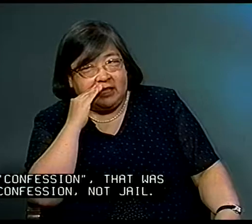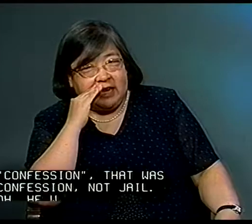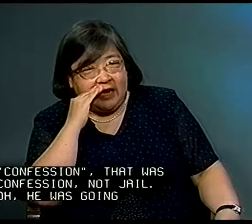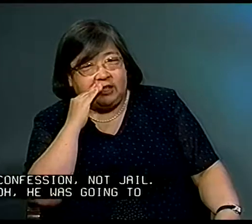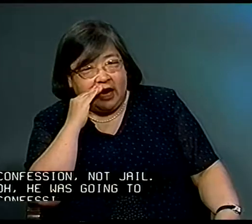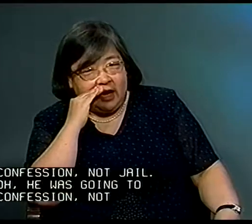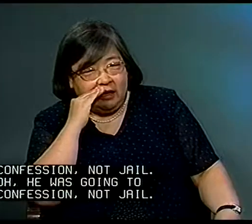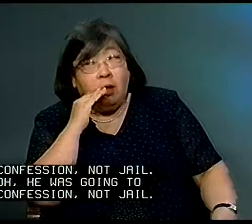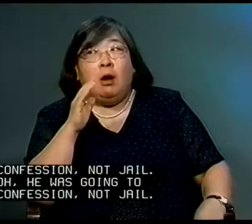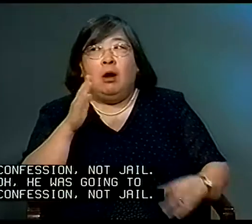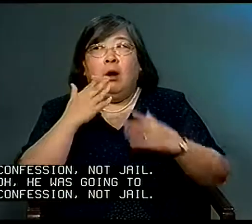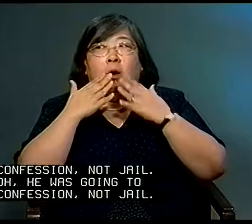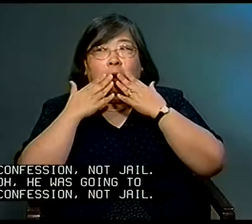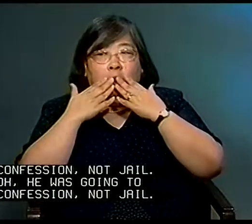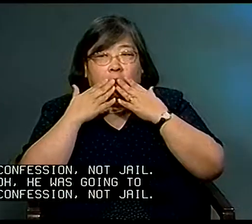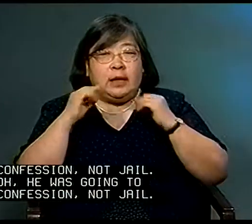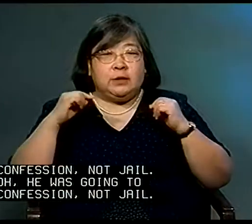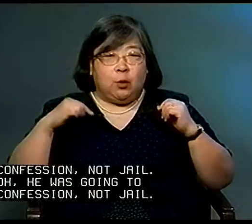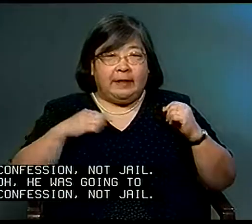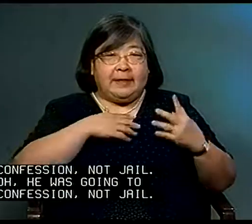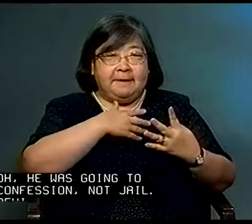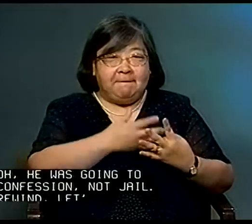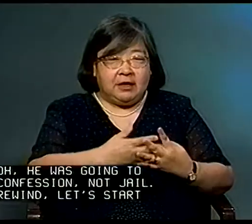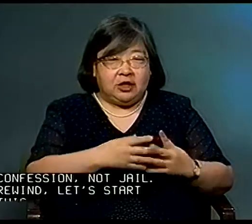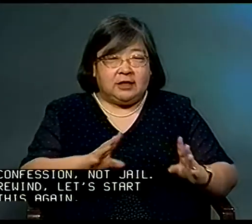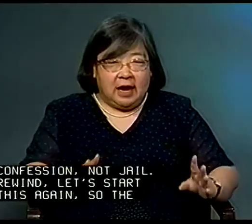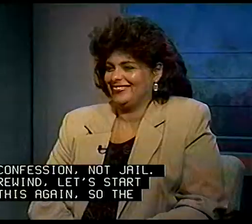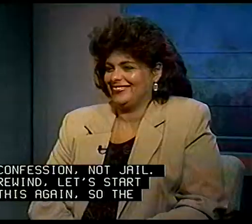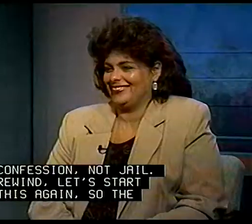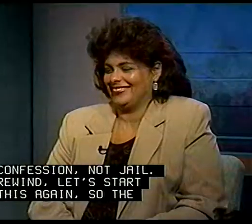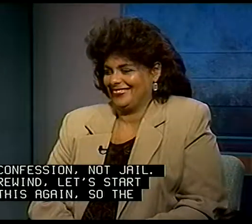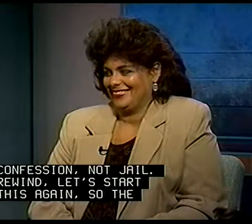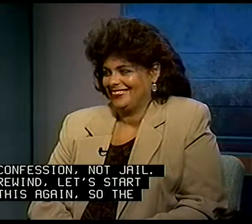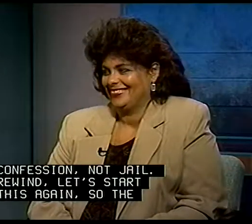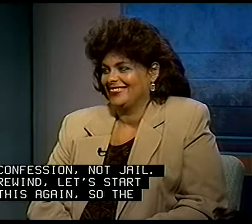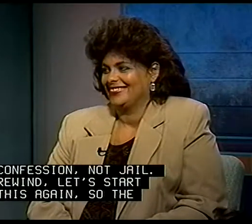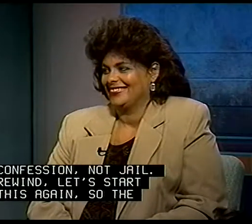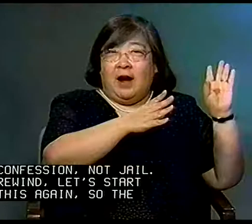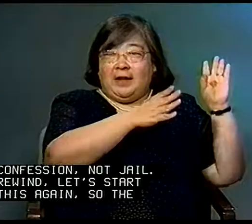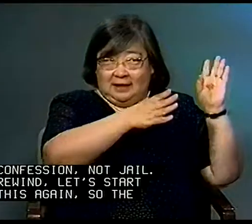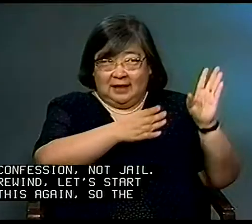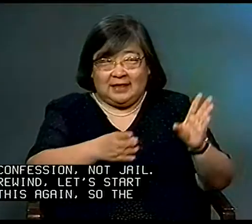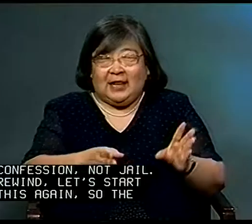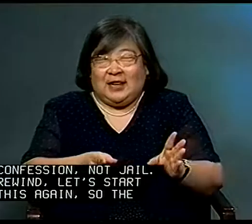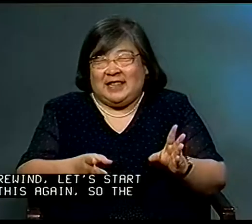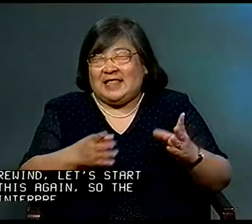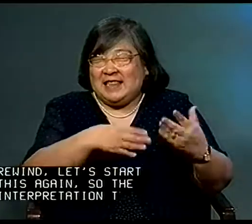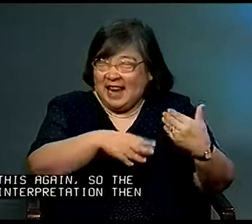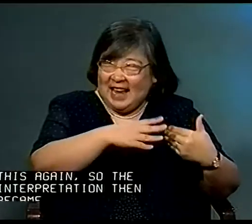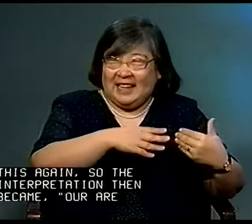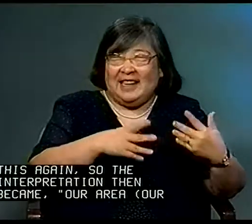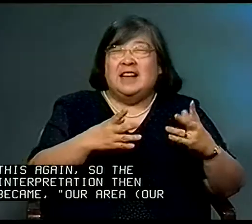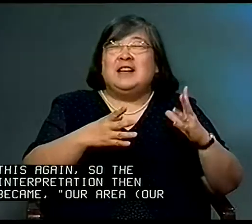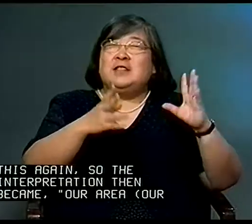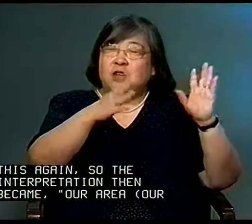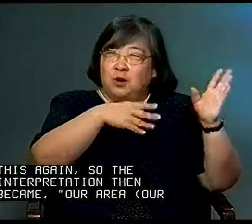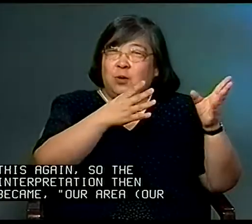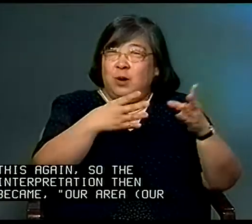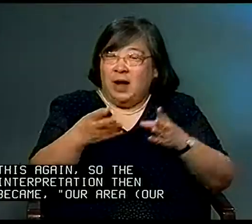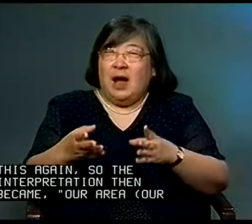not jail." Oh, he was going to confession, not jail. Rewind, let's start this again. So,